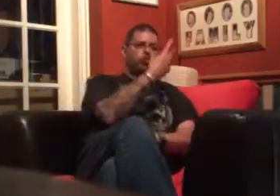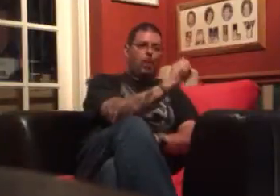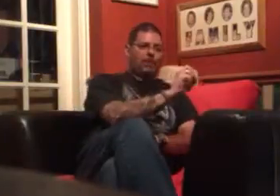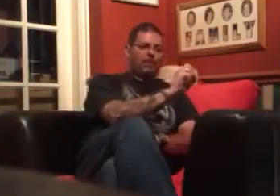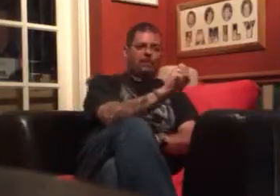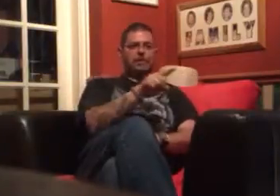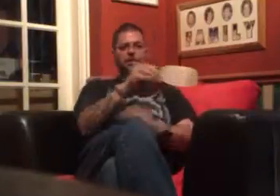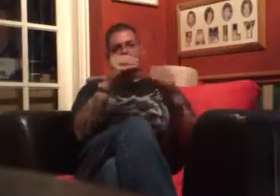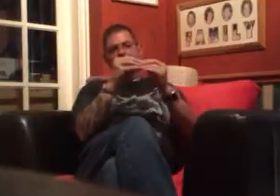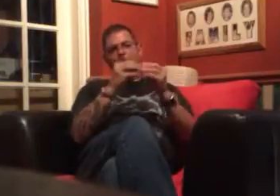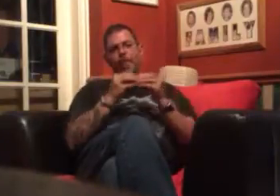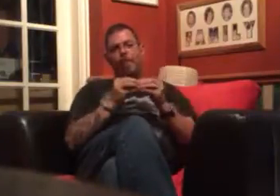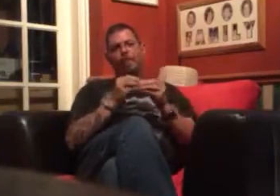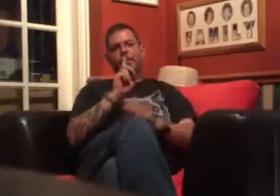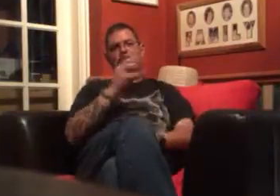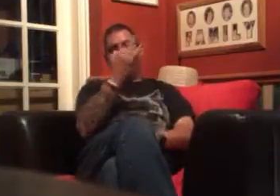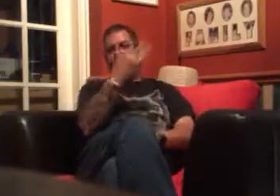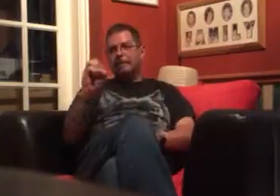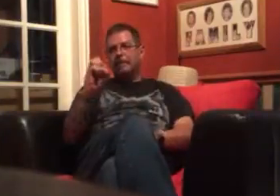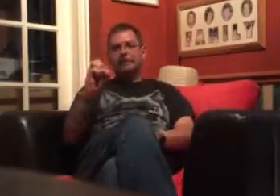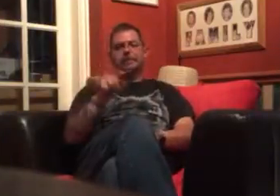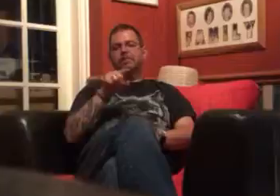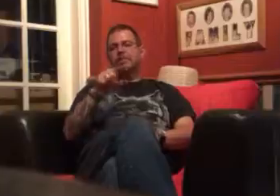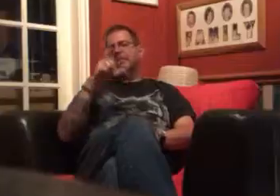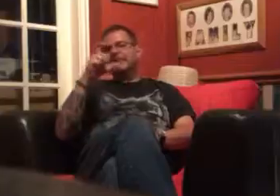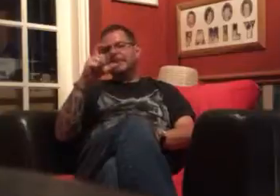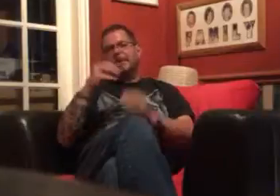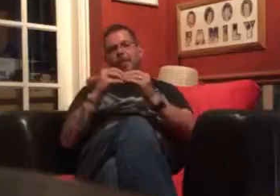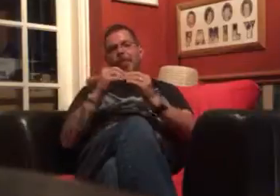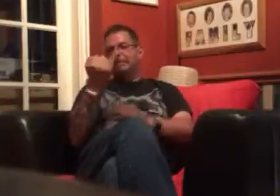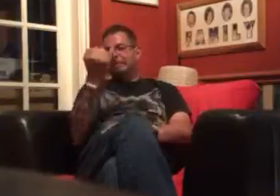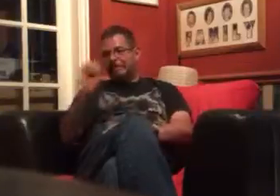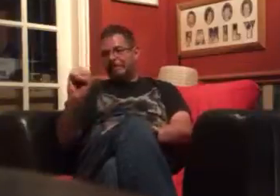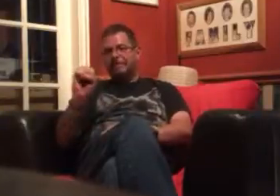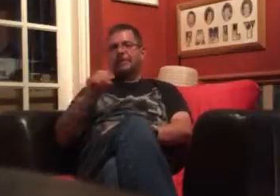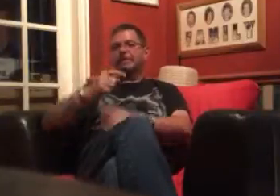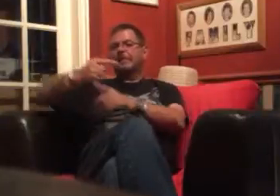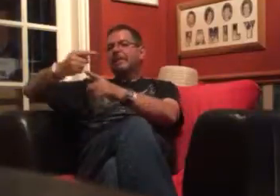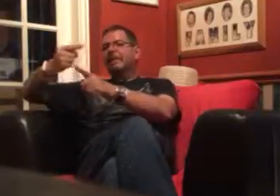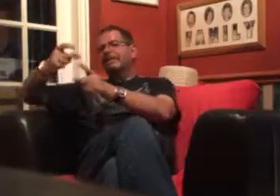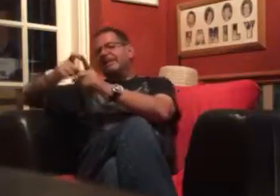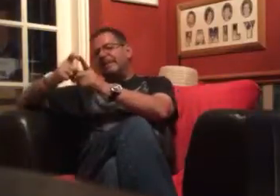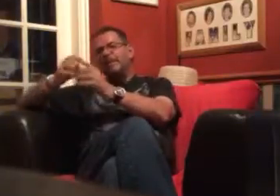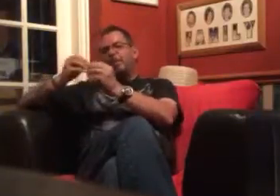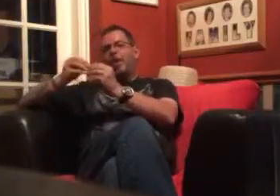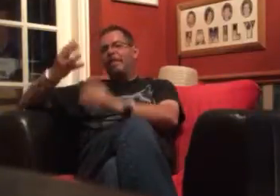then translate these grades into points. So we've got 100 for A, 80 for B, 60 for C, a D will